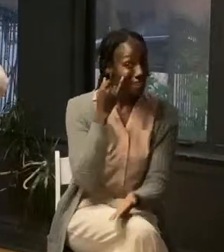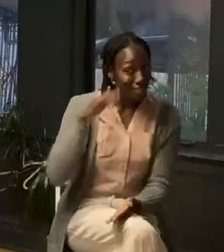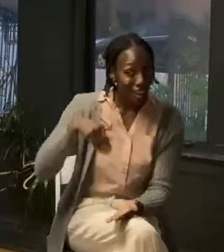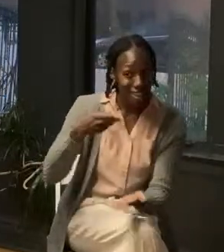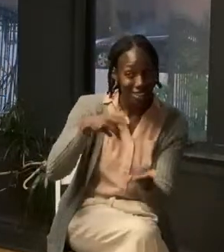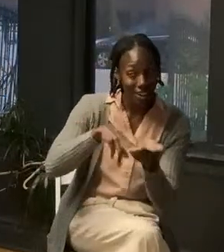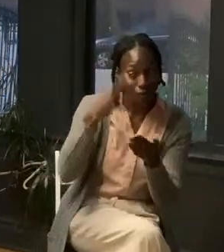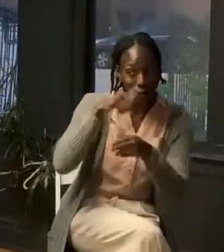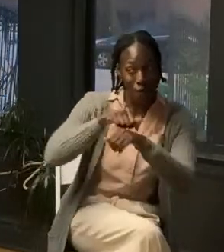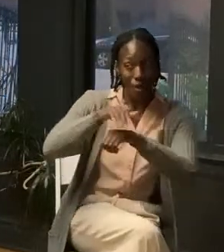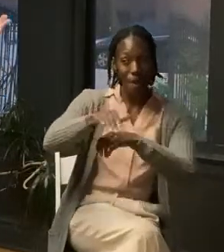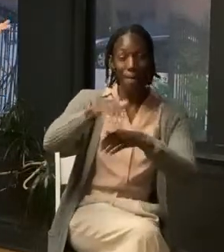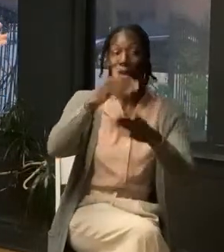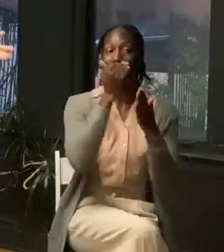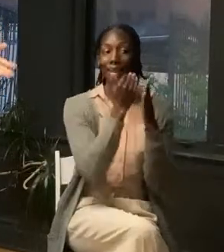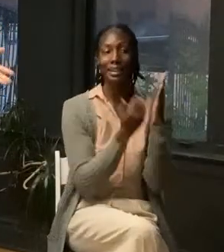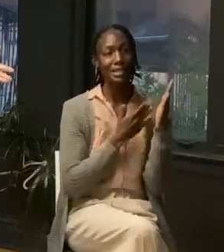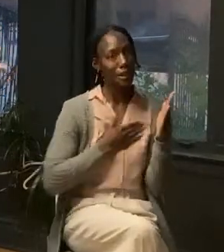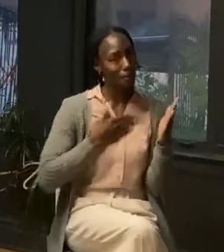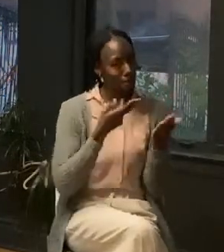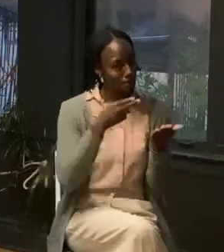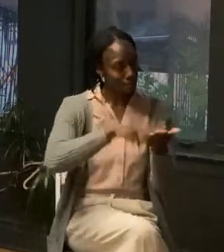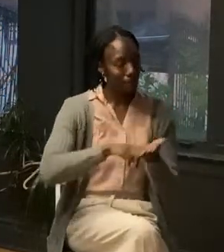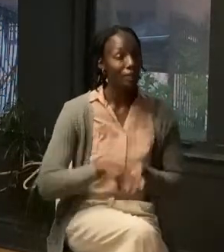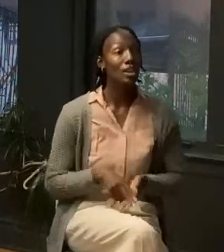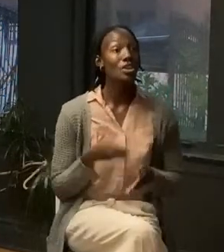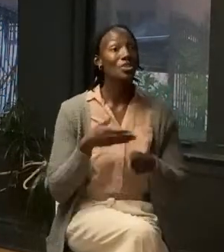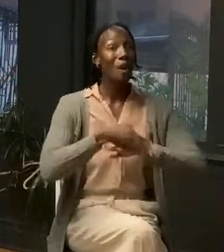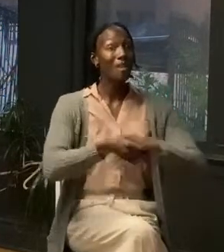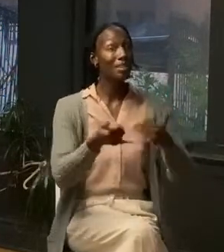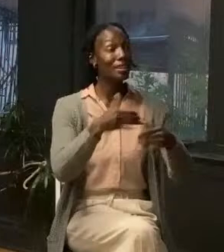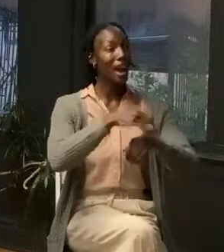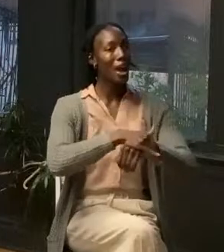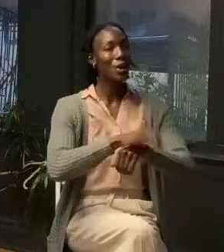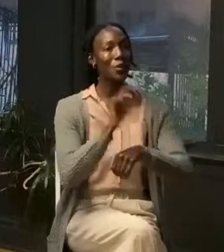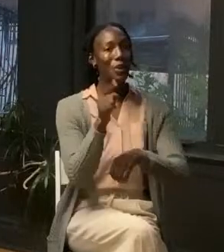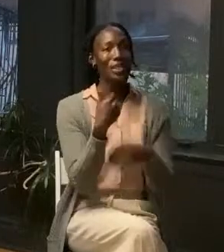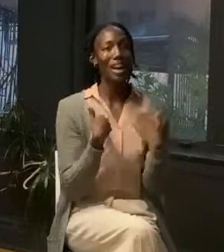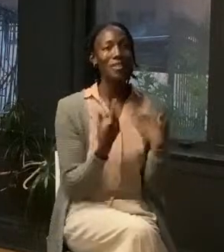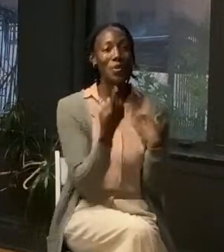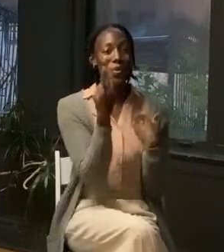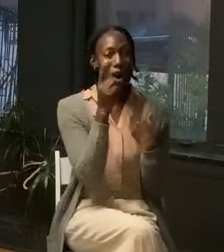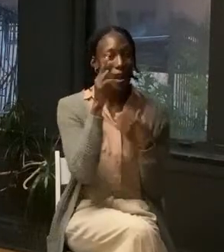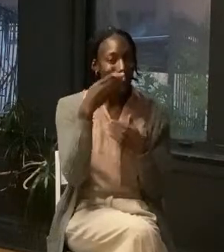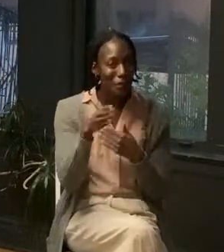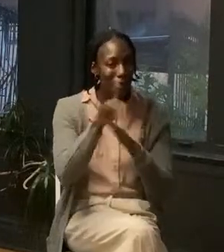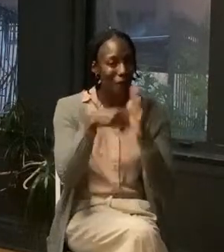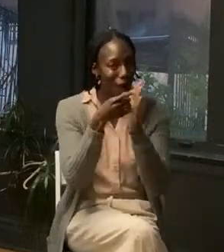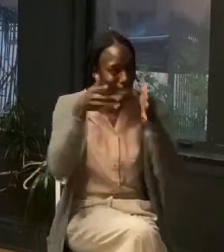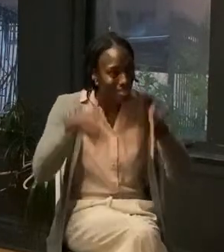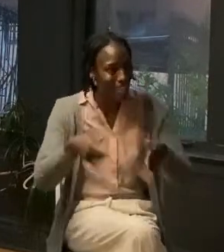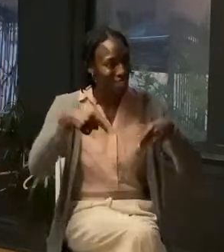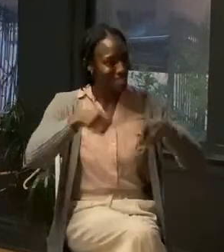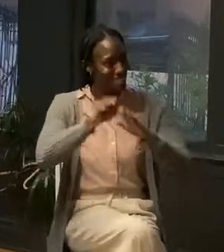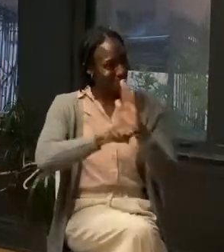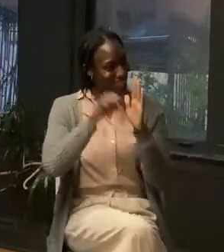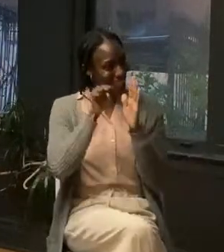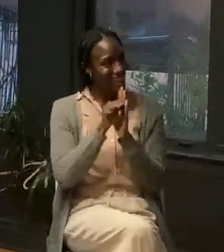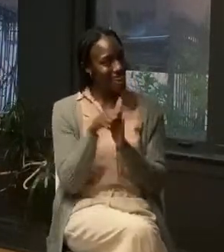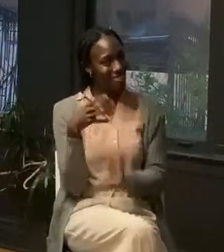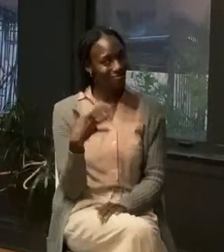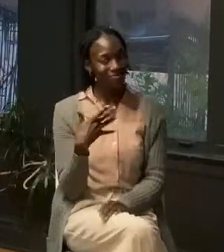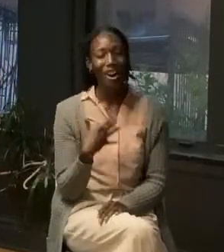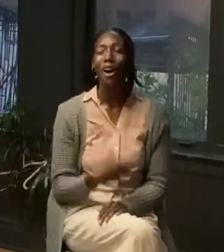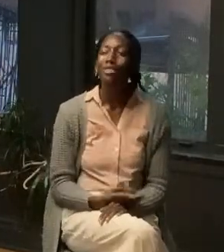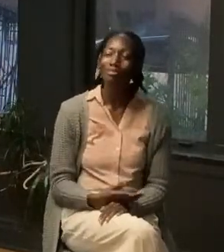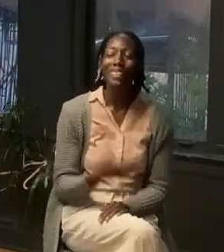sure you do that. We have, after tonight, only one Blue Hour left in this season. Oh, thank you to